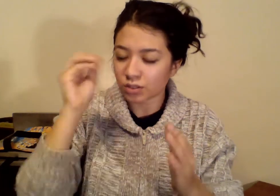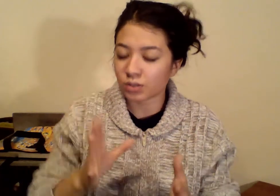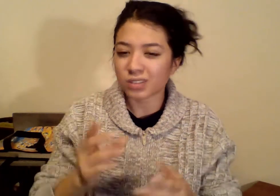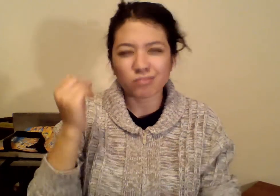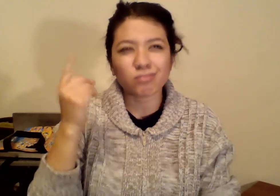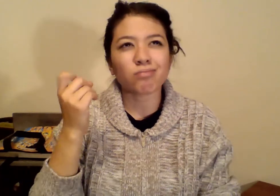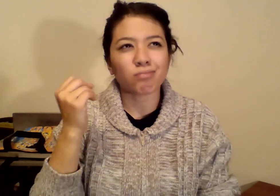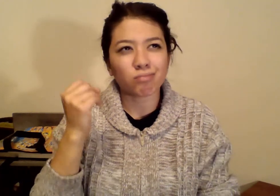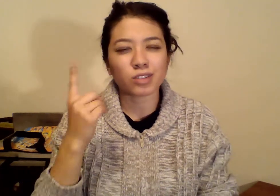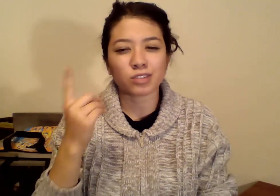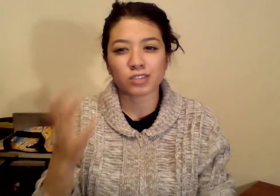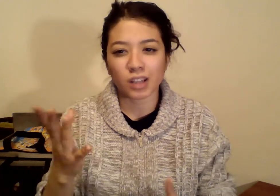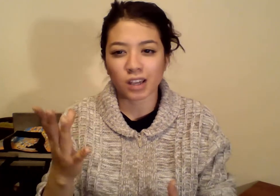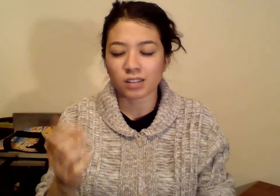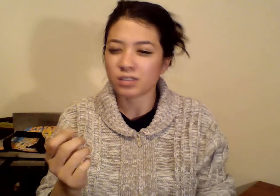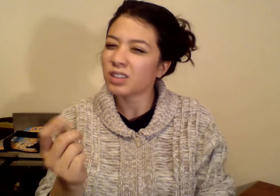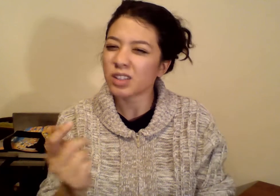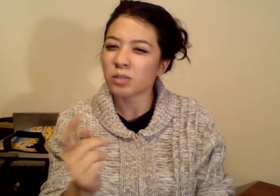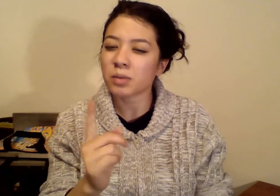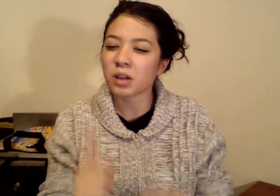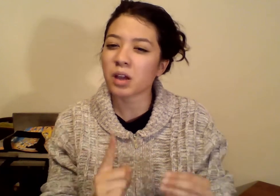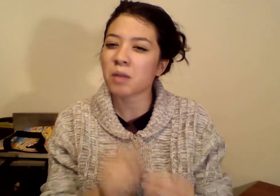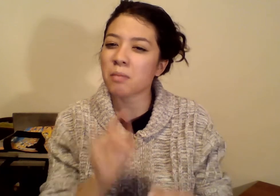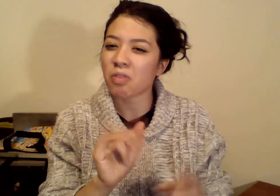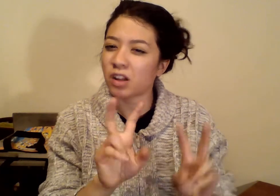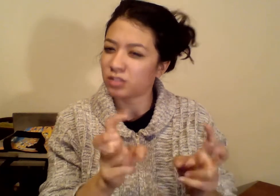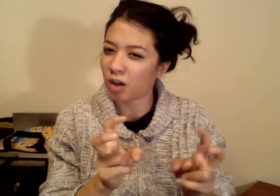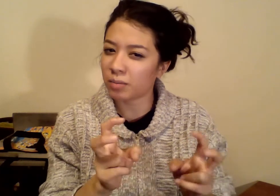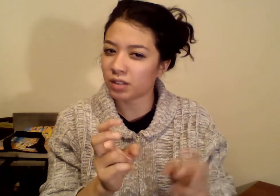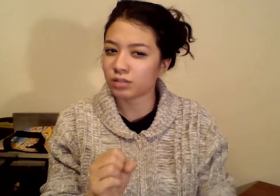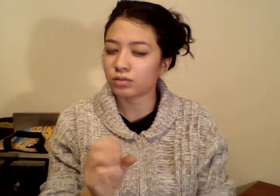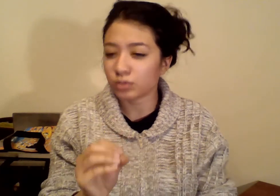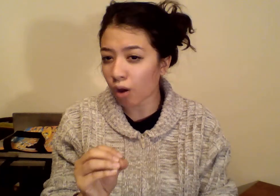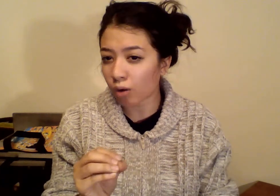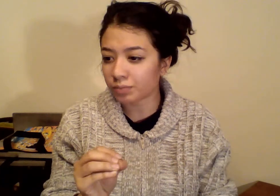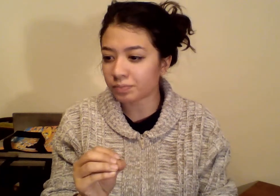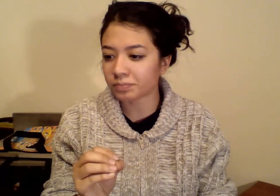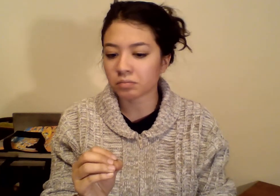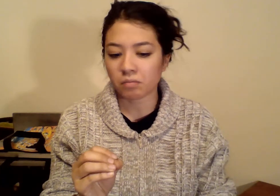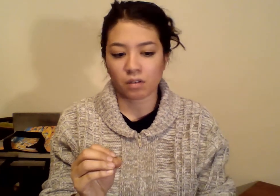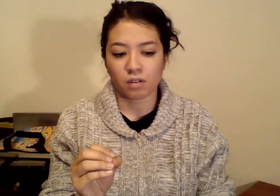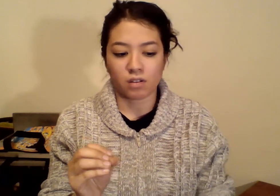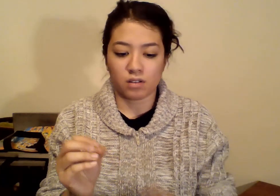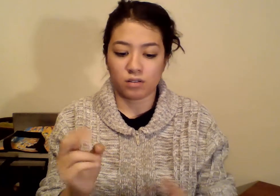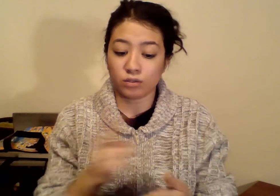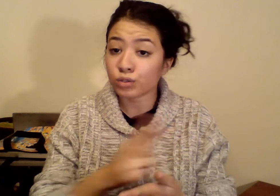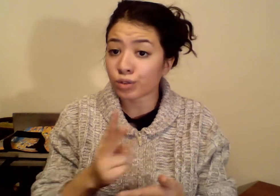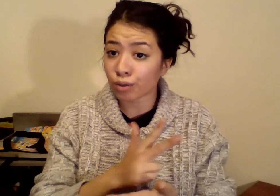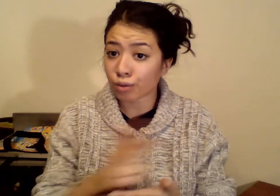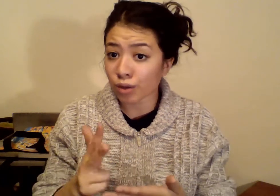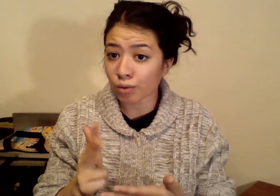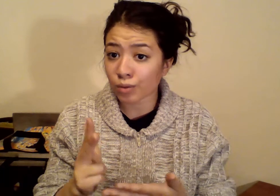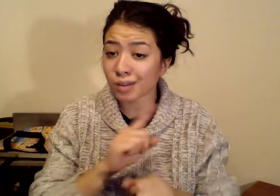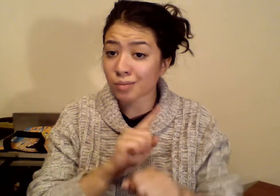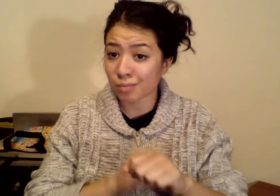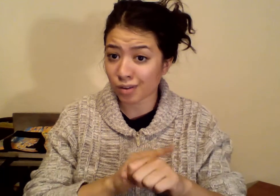then culminated in a short research paper, about a 7 to 10 page research paper. And doing